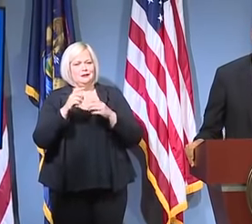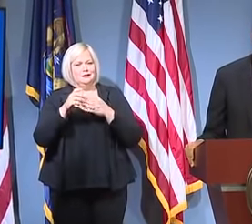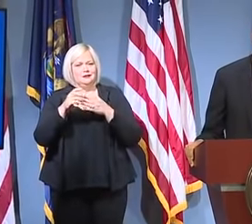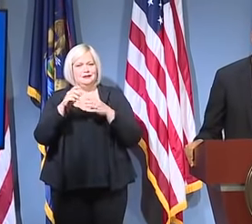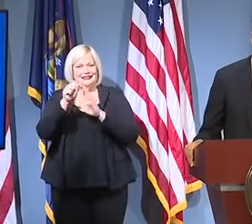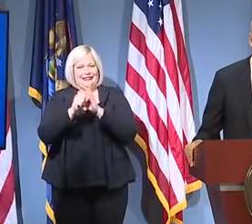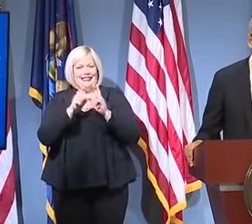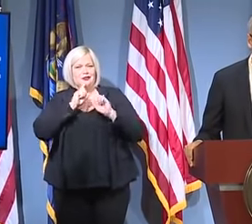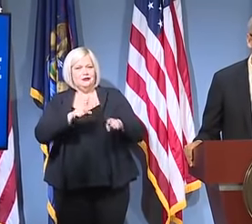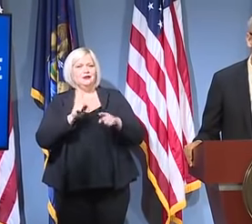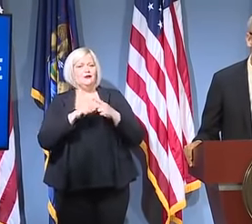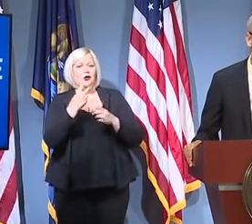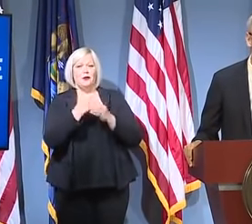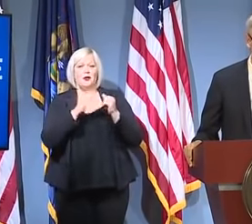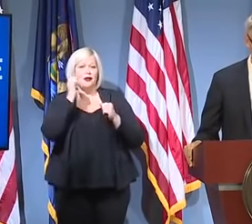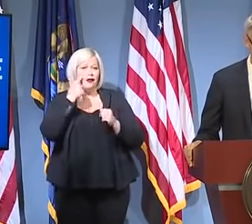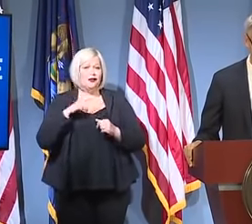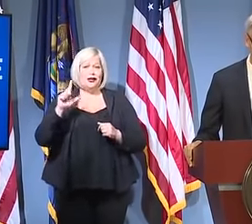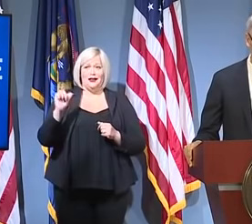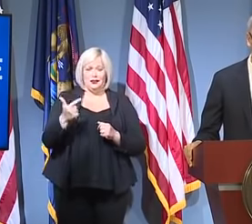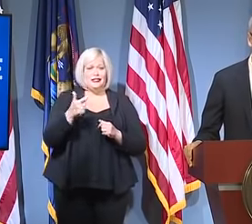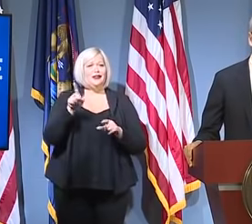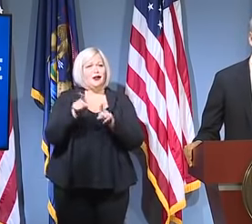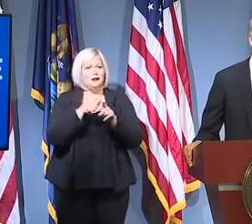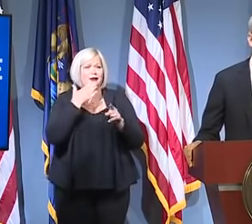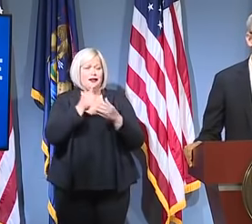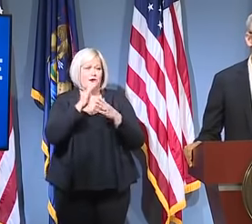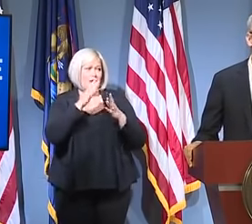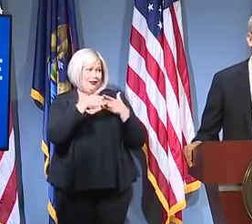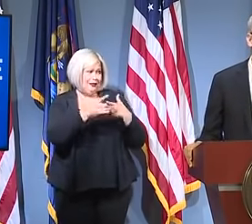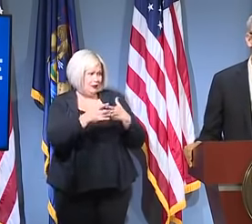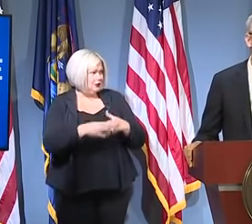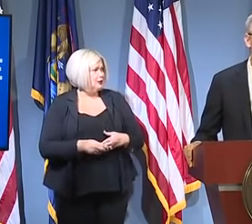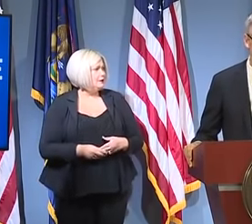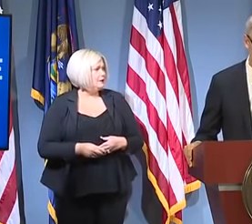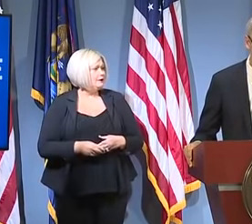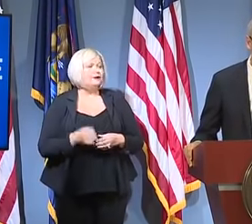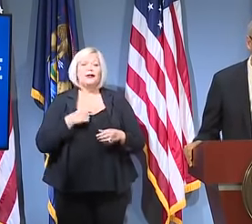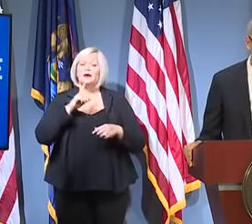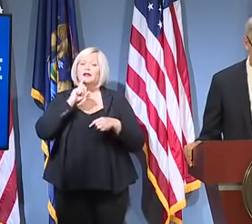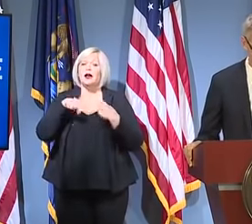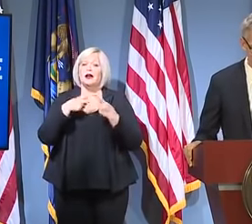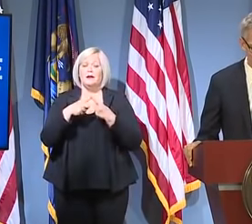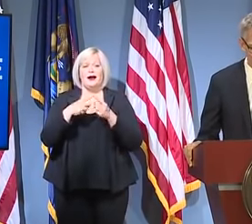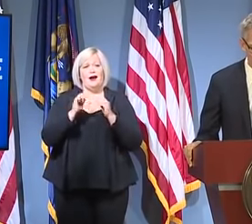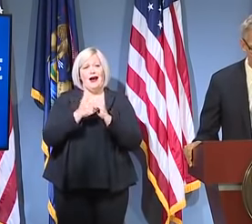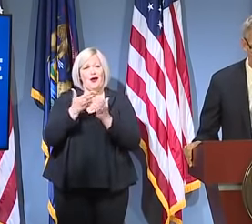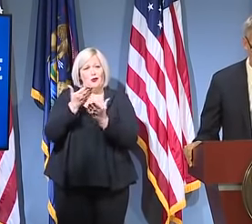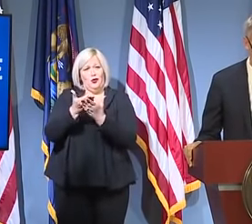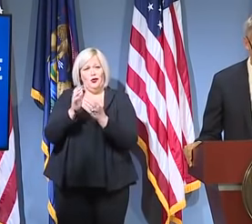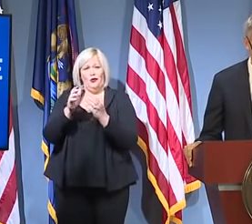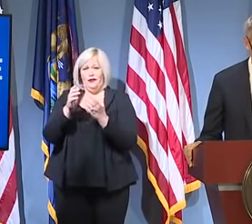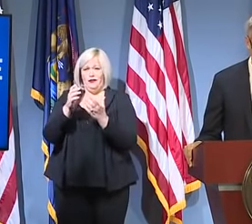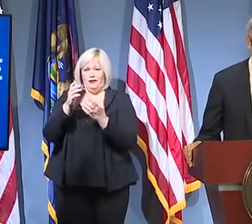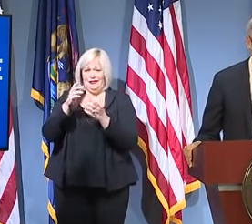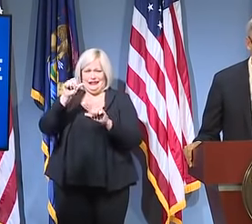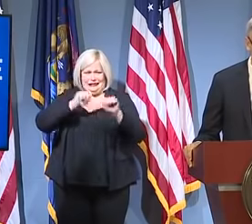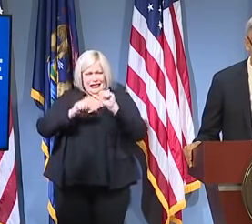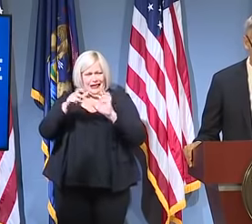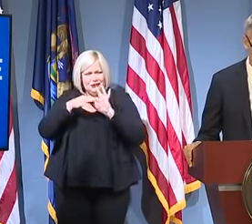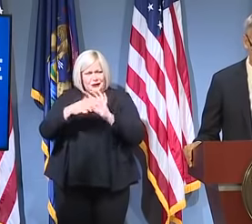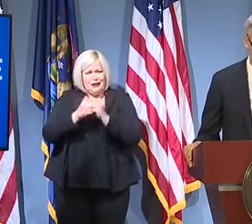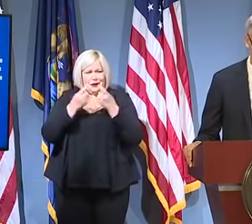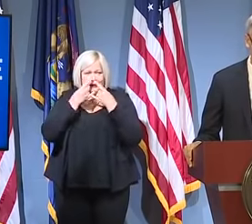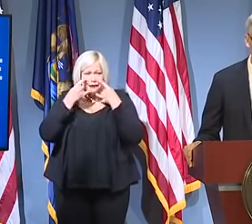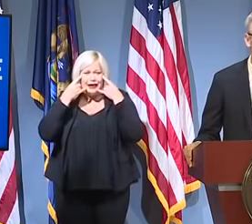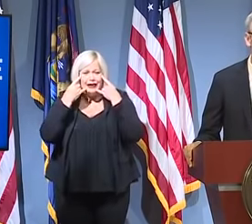Lieutenant Governor Gilchrist, for your leadership. I'm going to talk a little bit more about the evidence around masks. There is so much we still do